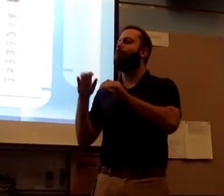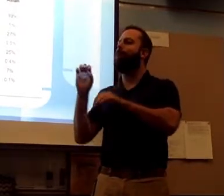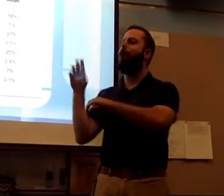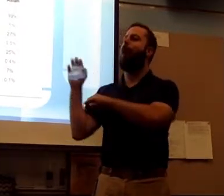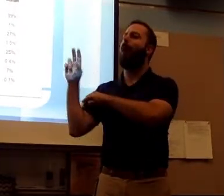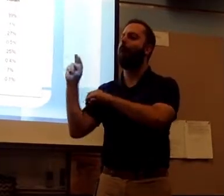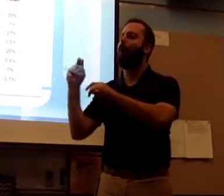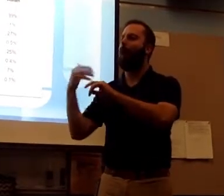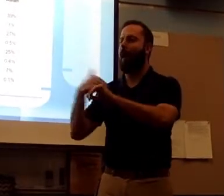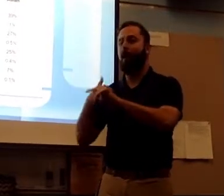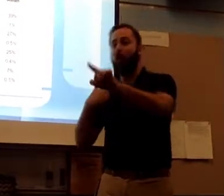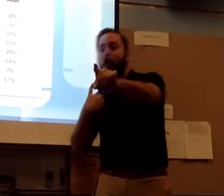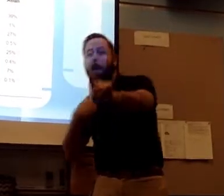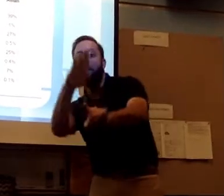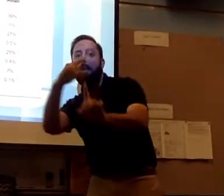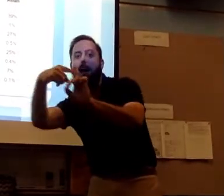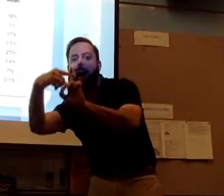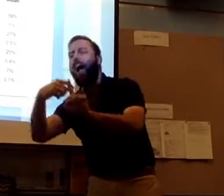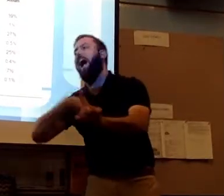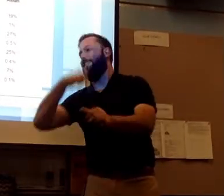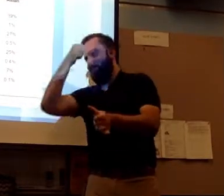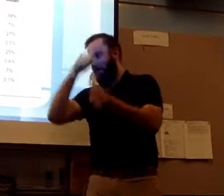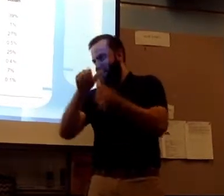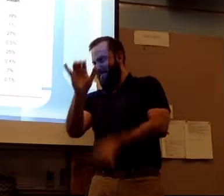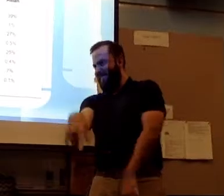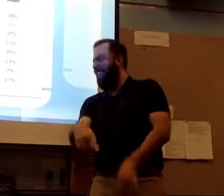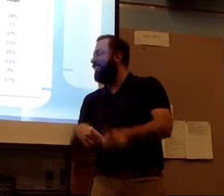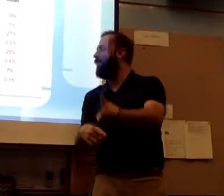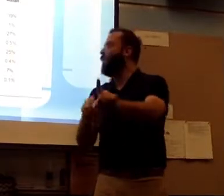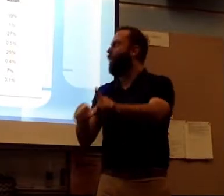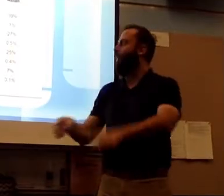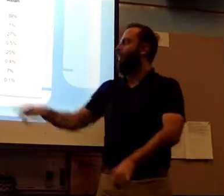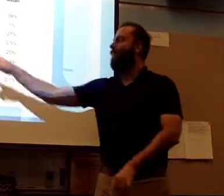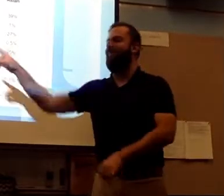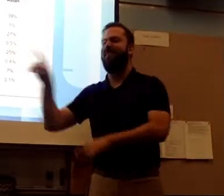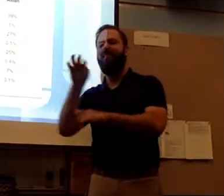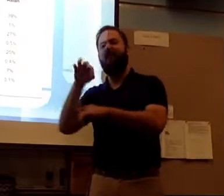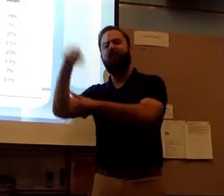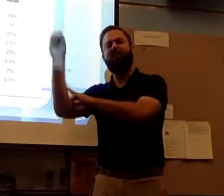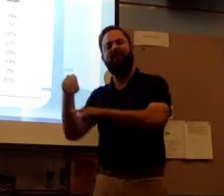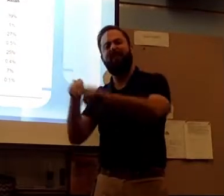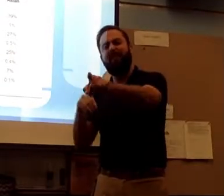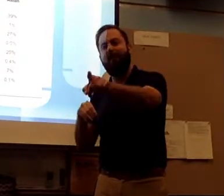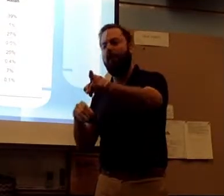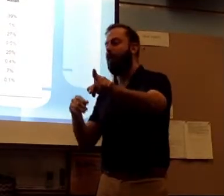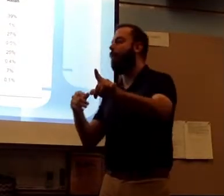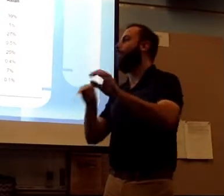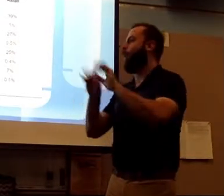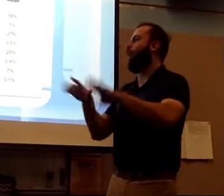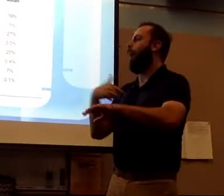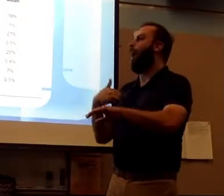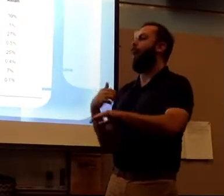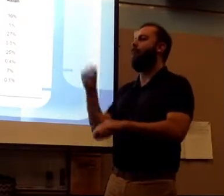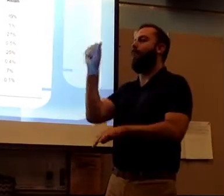positive. I remember that. And so you're only 9%. I clearly have Asian blood.